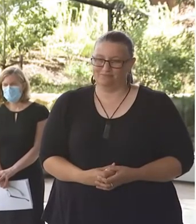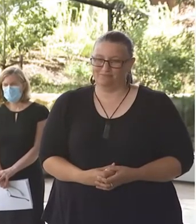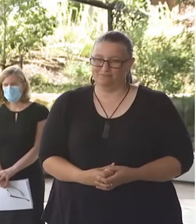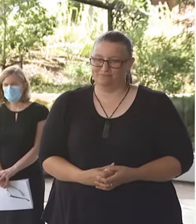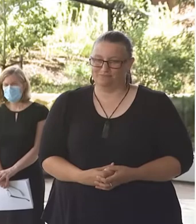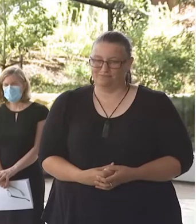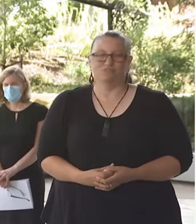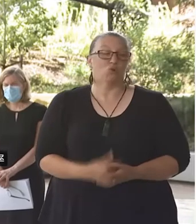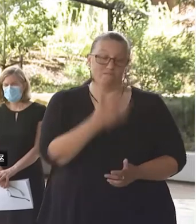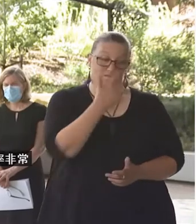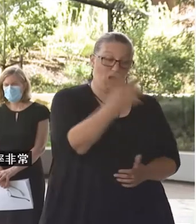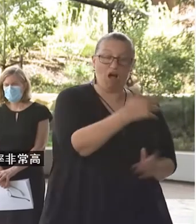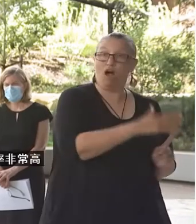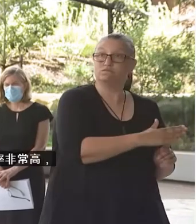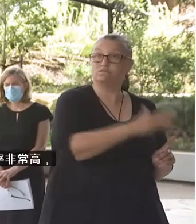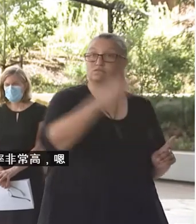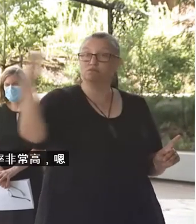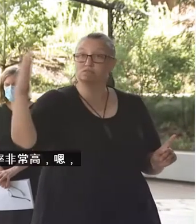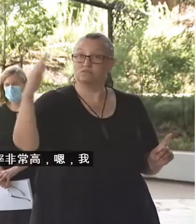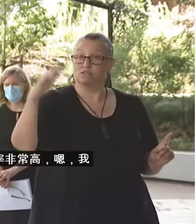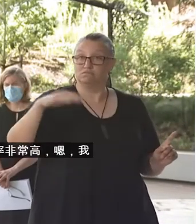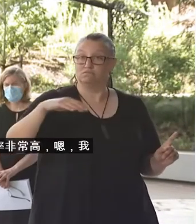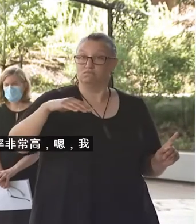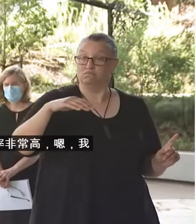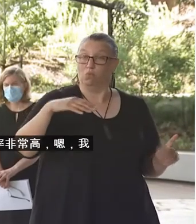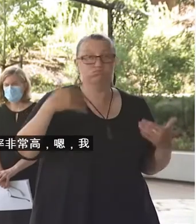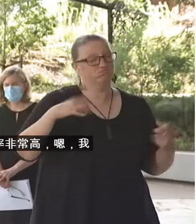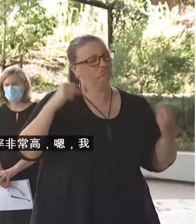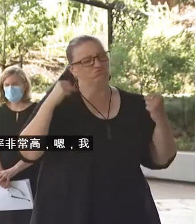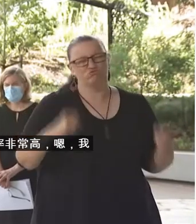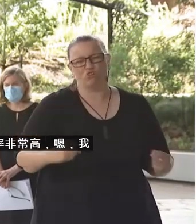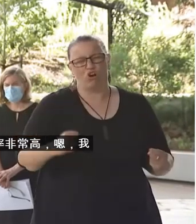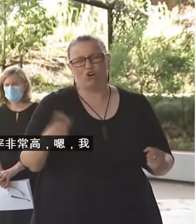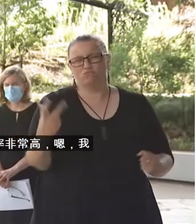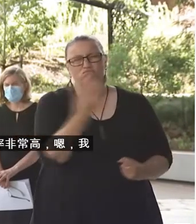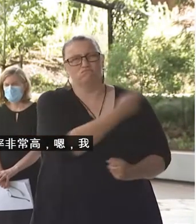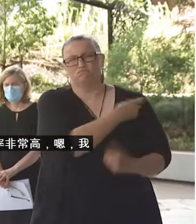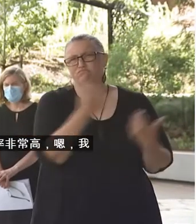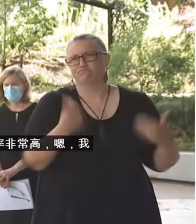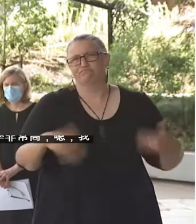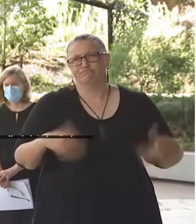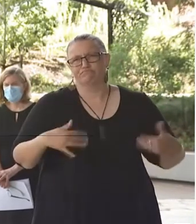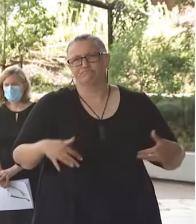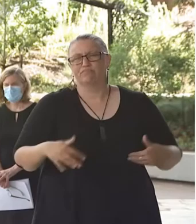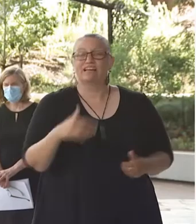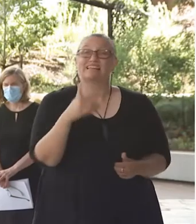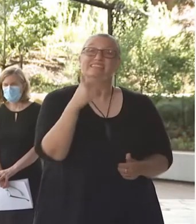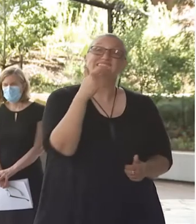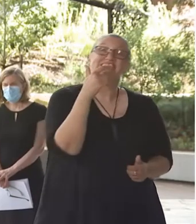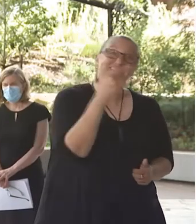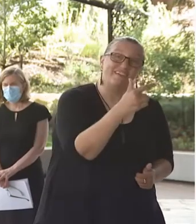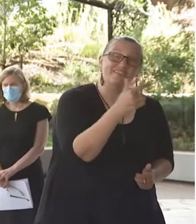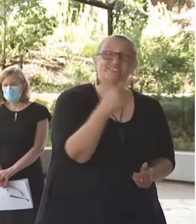strong vaccination rate in New South Wales. I mentioned that it was 78 or 79%. It was actually